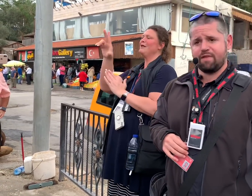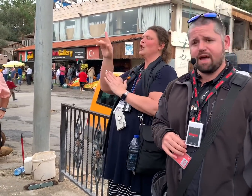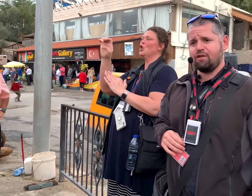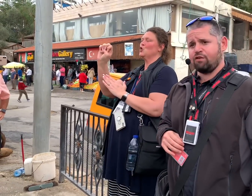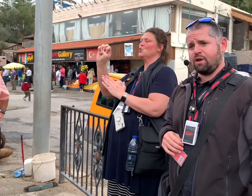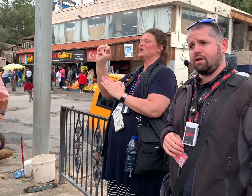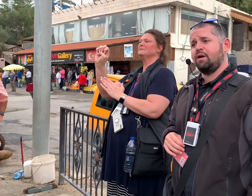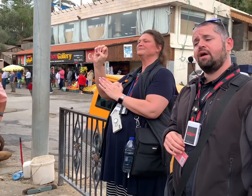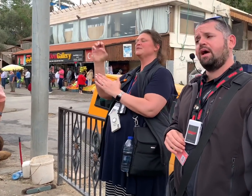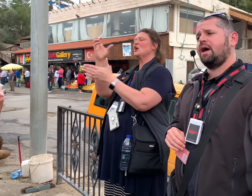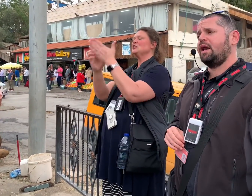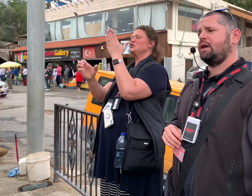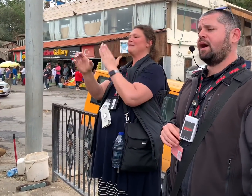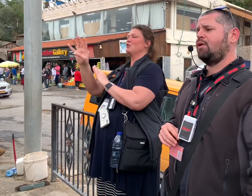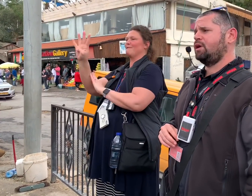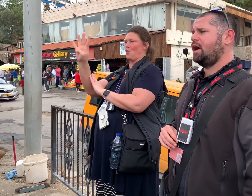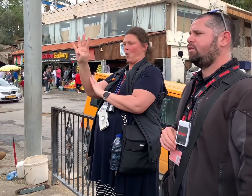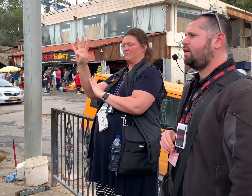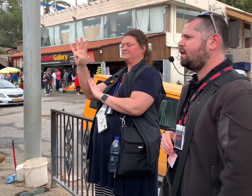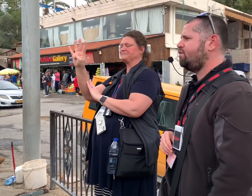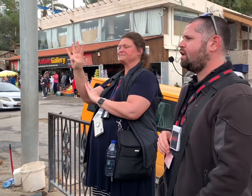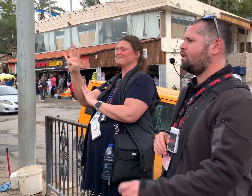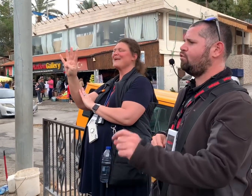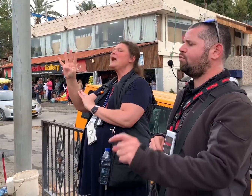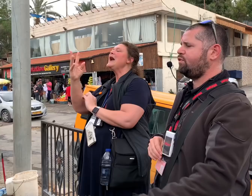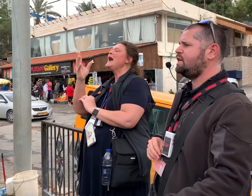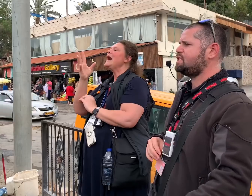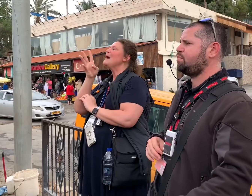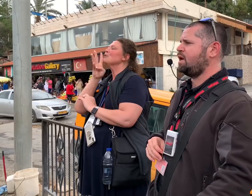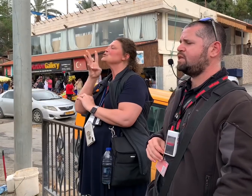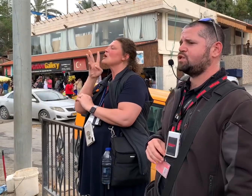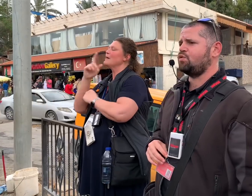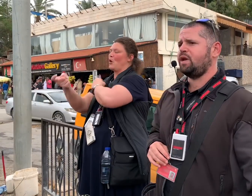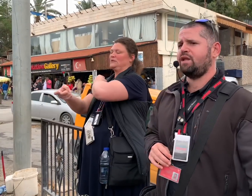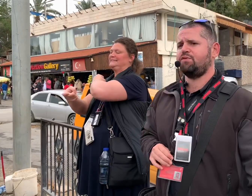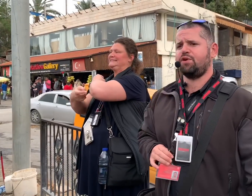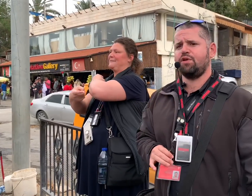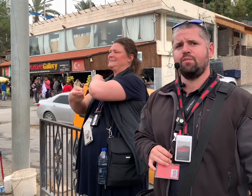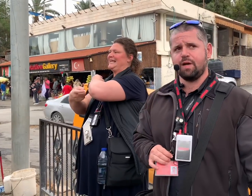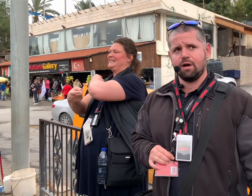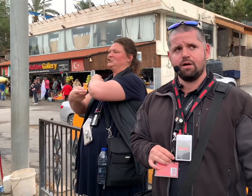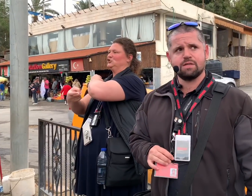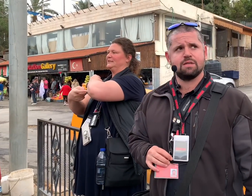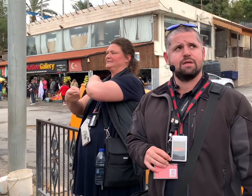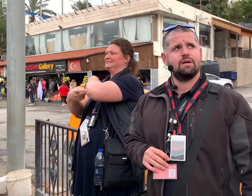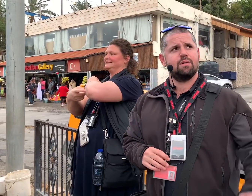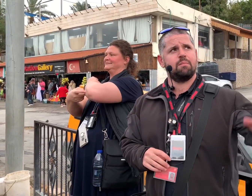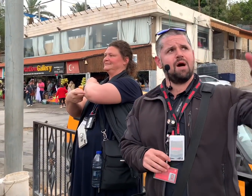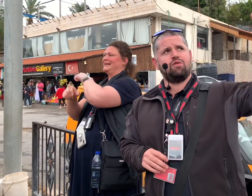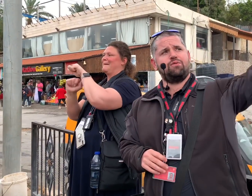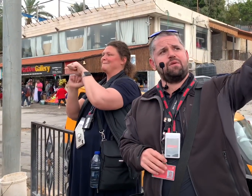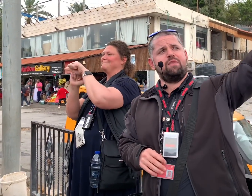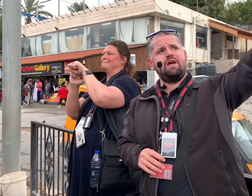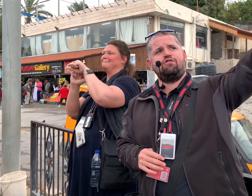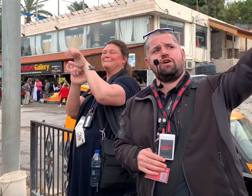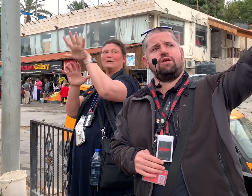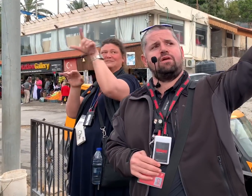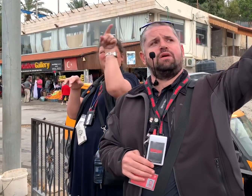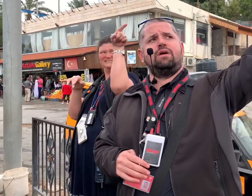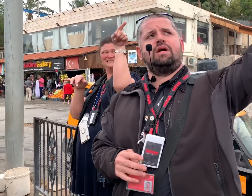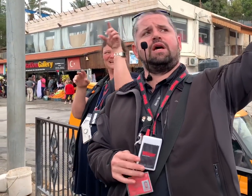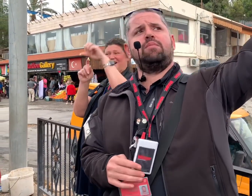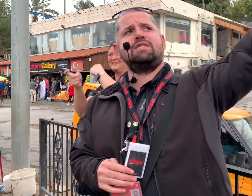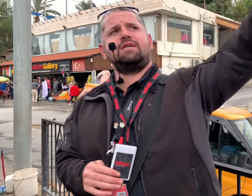The temptation. And I would like to take advantage of this place to read it for you, because Mount of